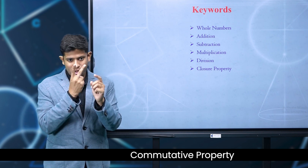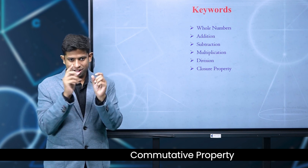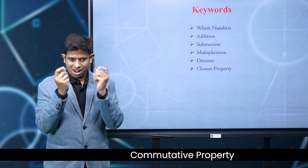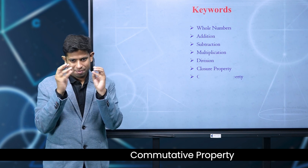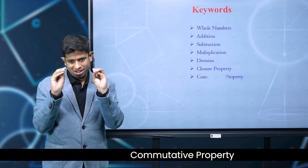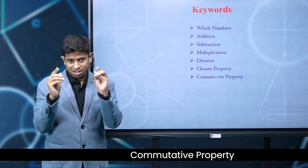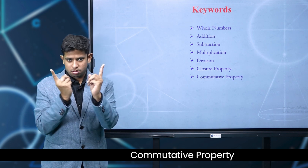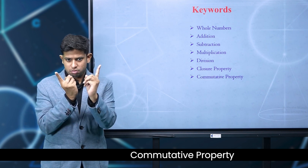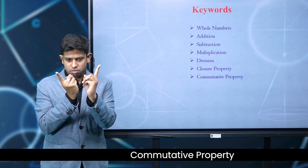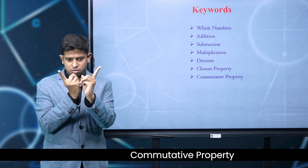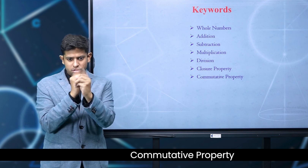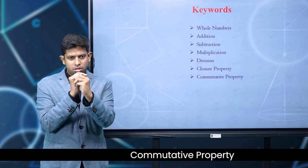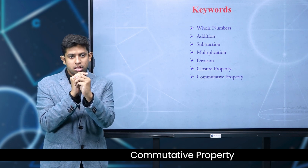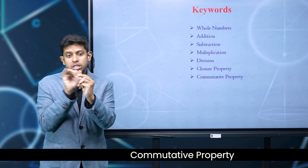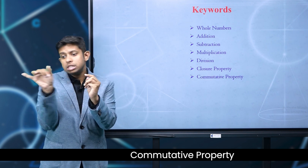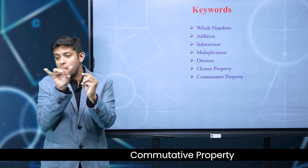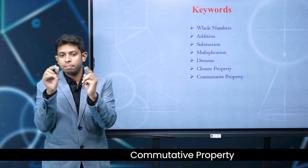commutative property,